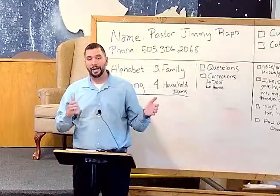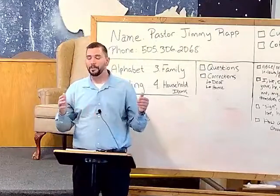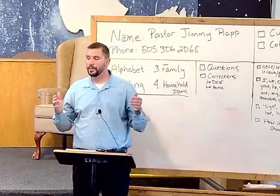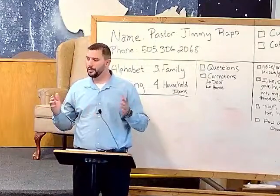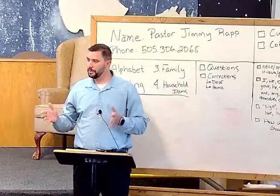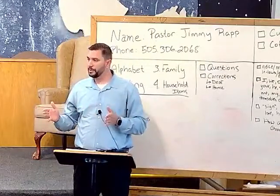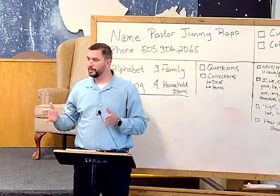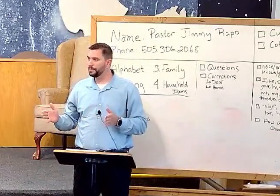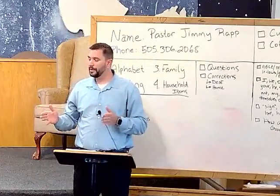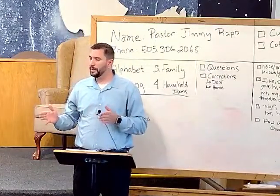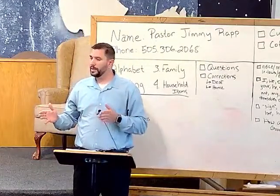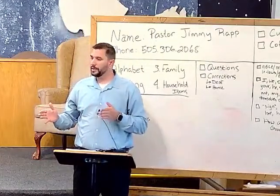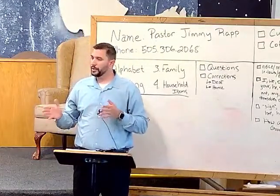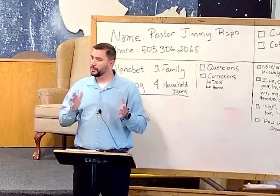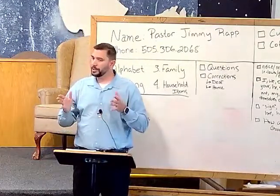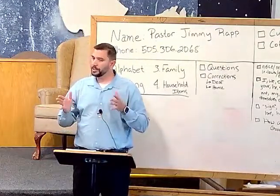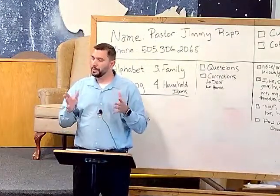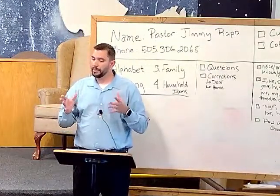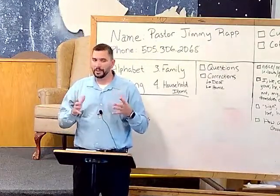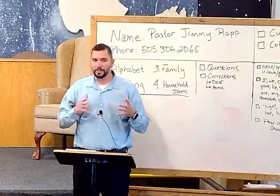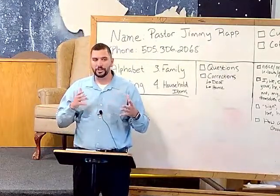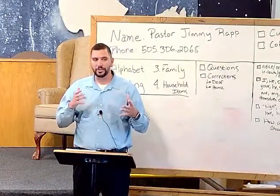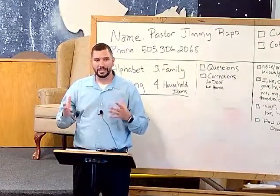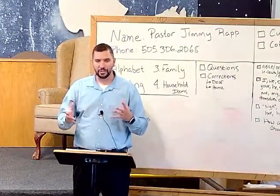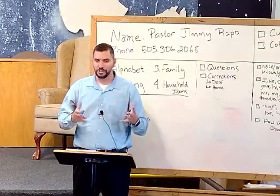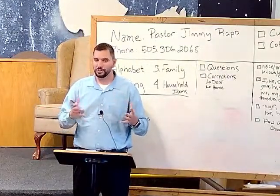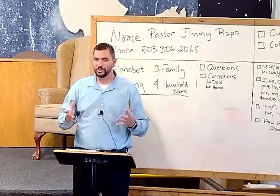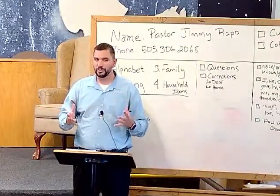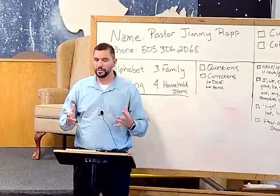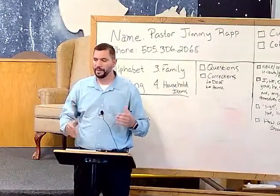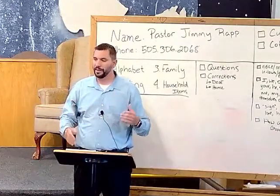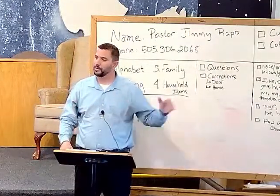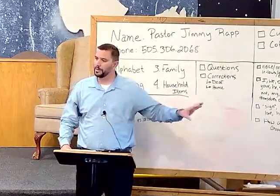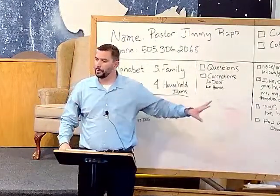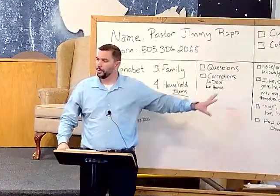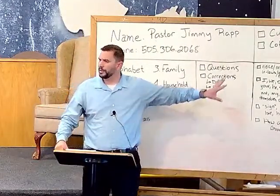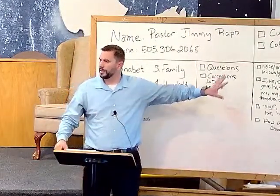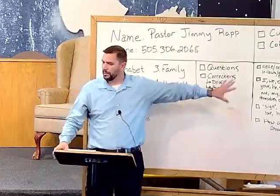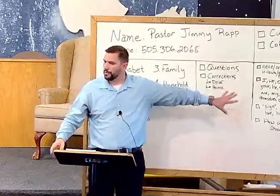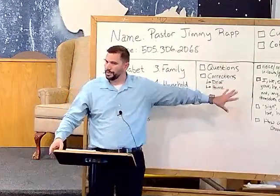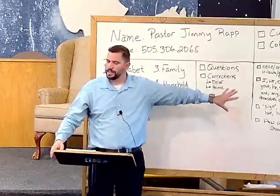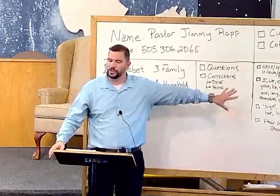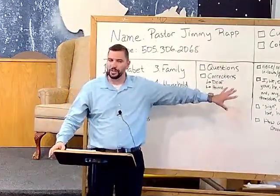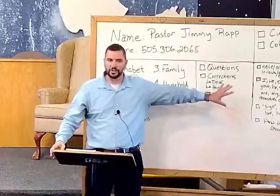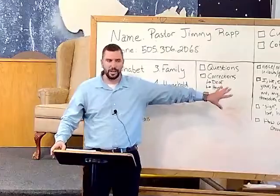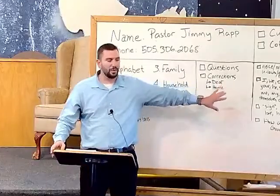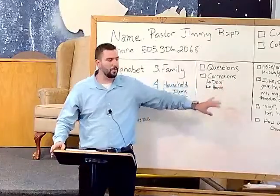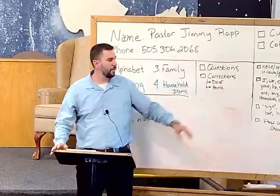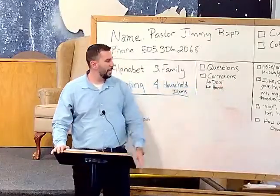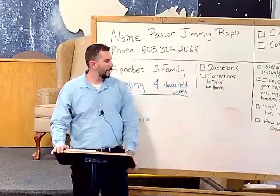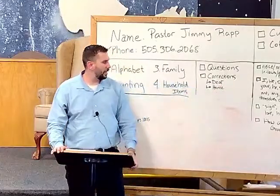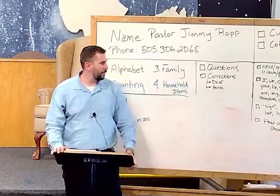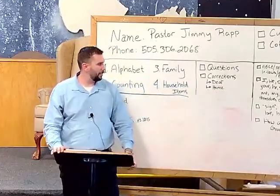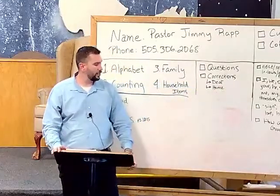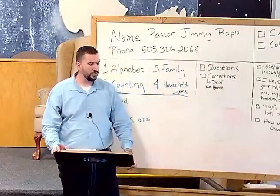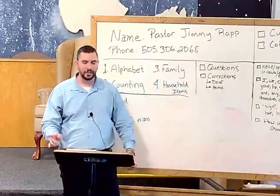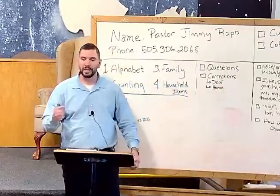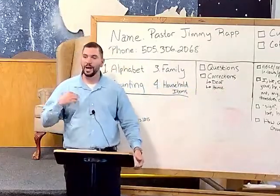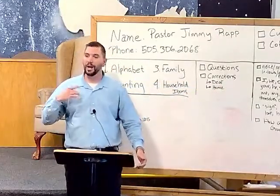vocabulary you know, you're going to want to start putting them into sentences. And that's why I'm going kind of over these things now, because you could say, I